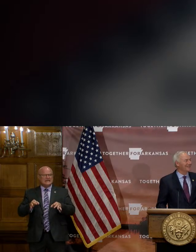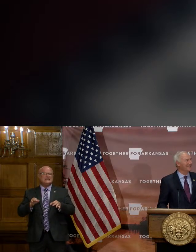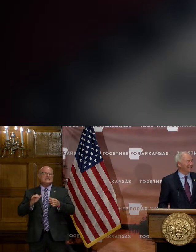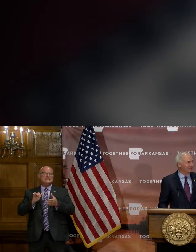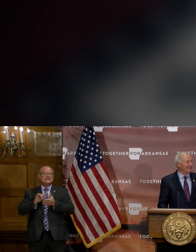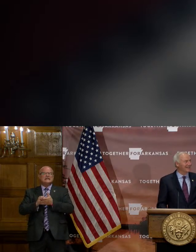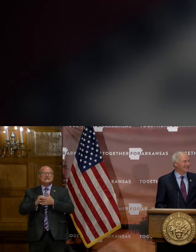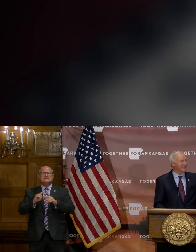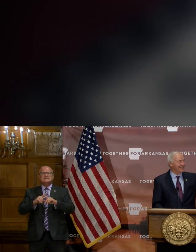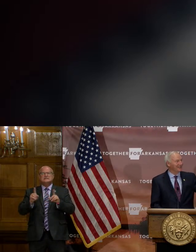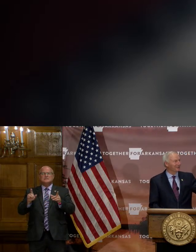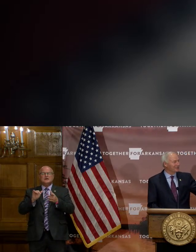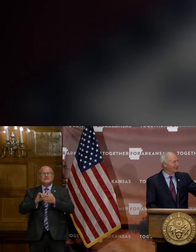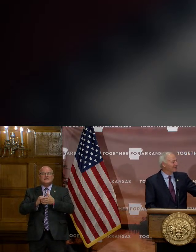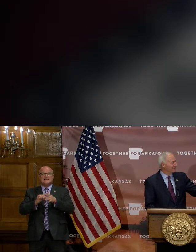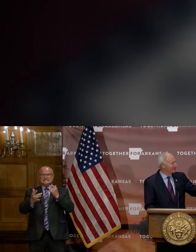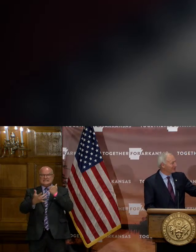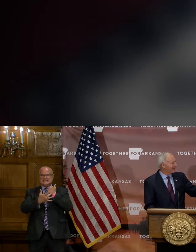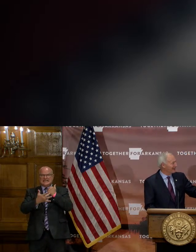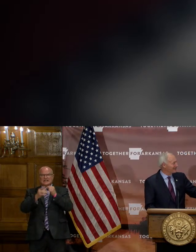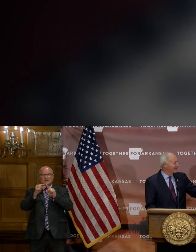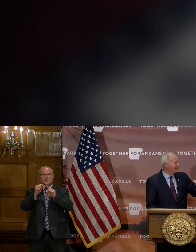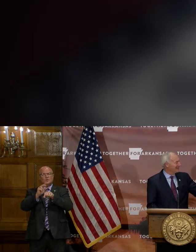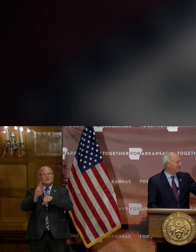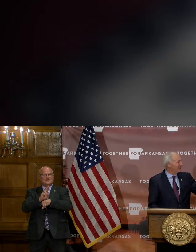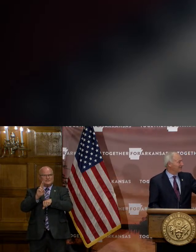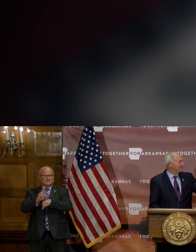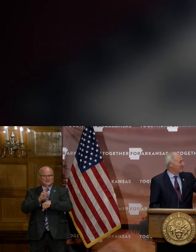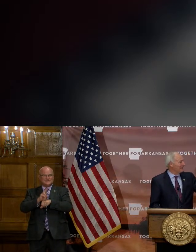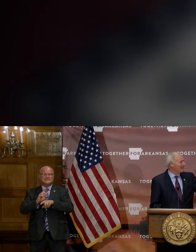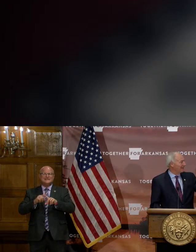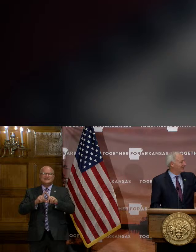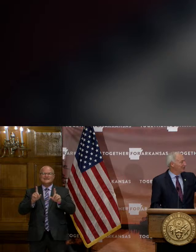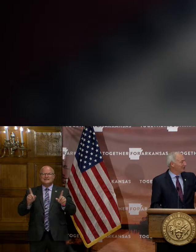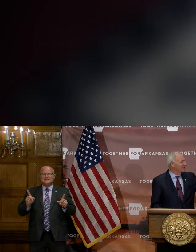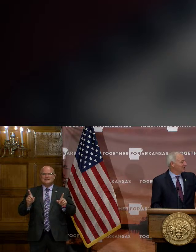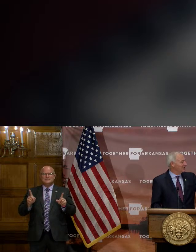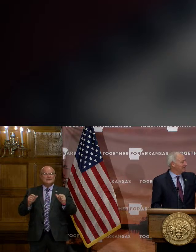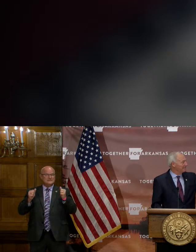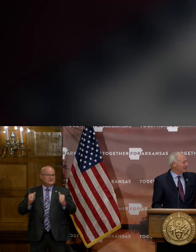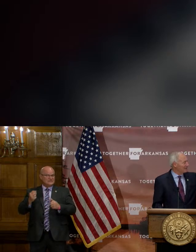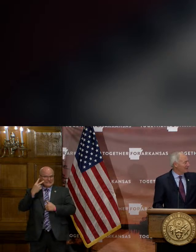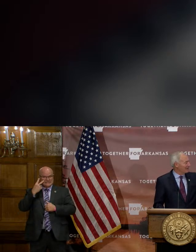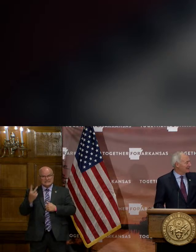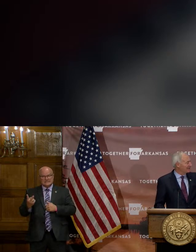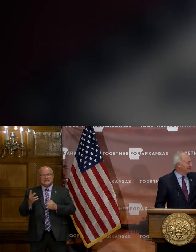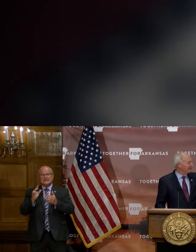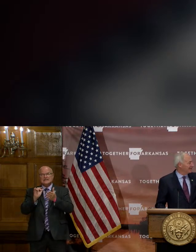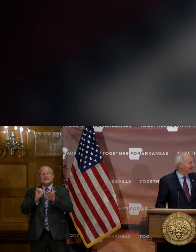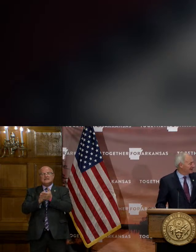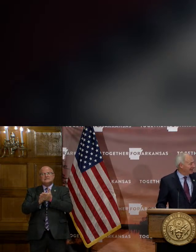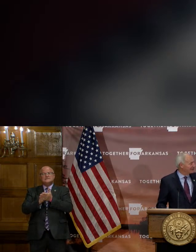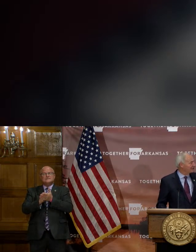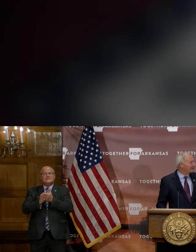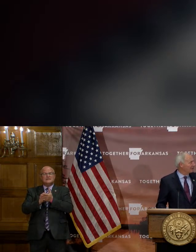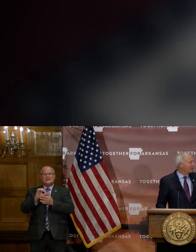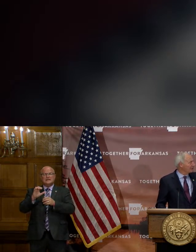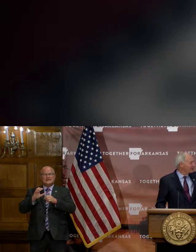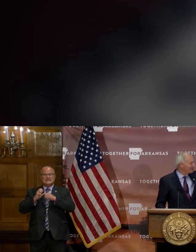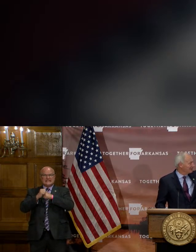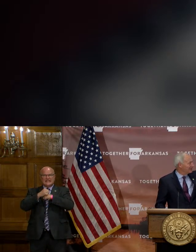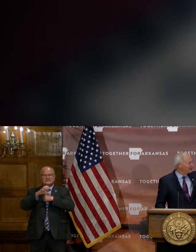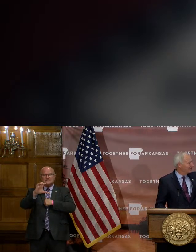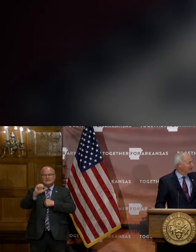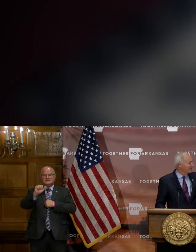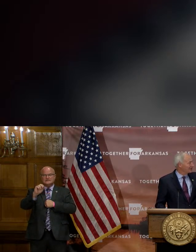death rate, but that's a technical term that's utilized. But you can see that cancer, of